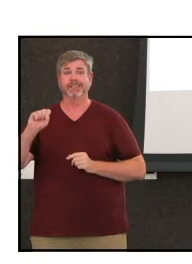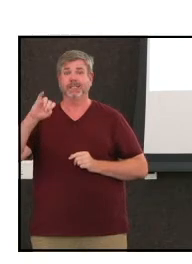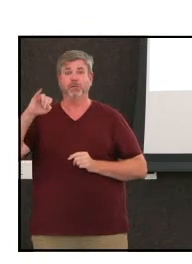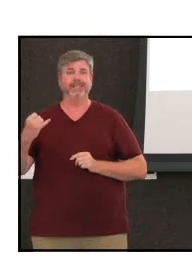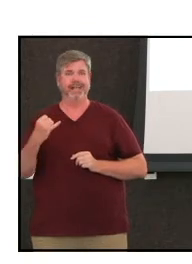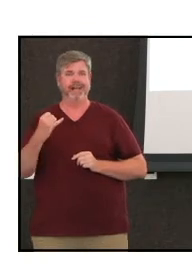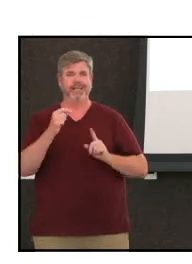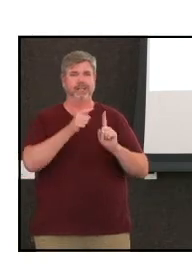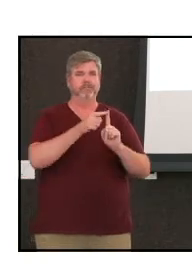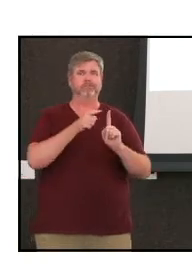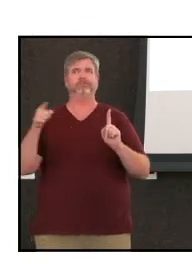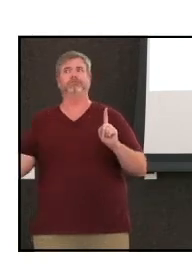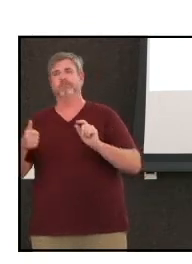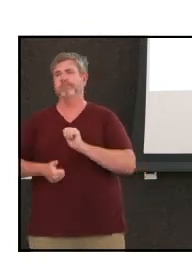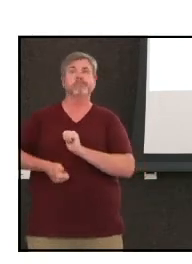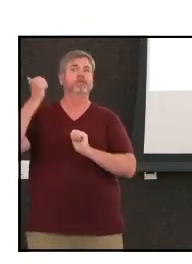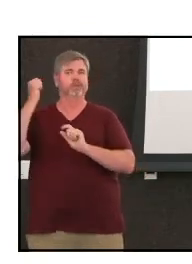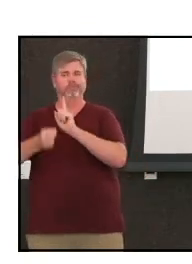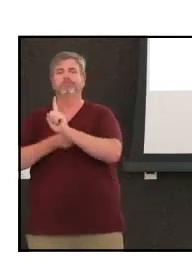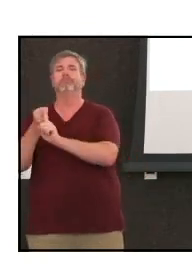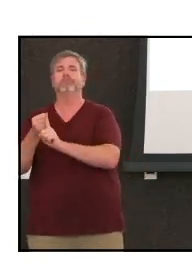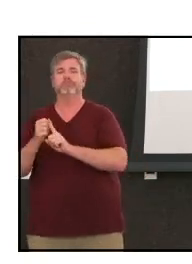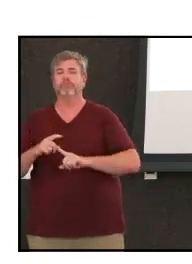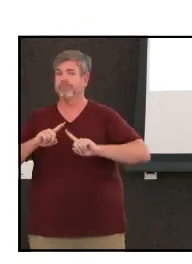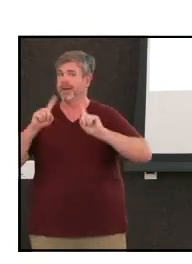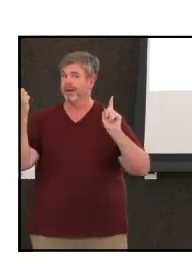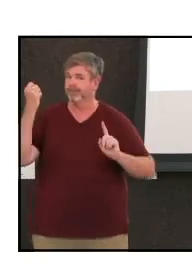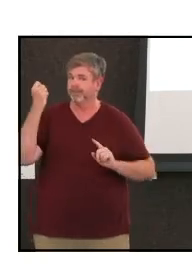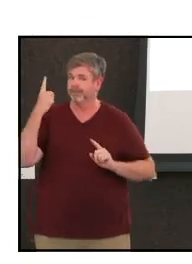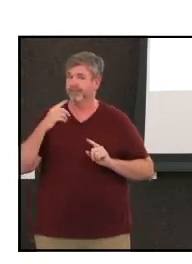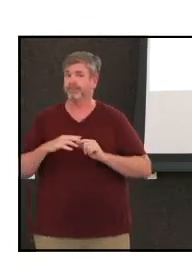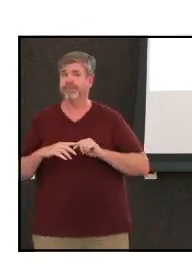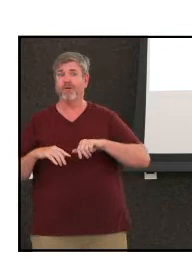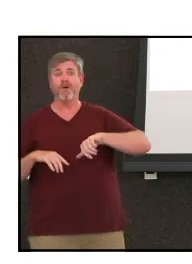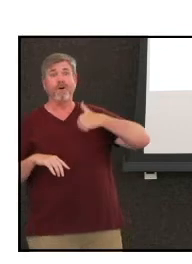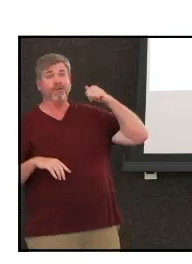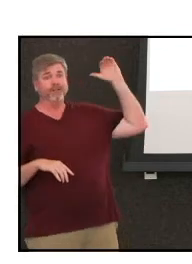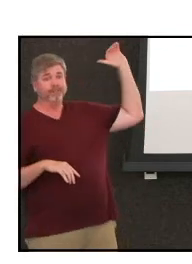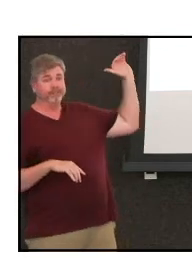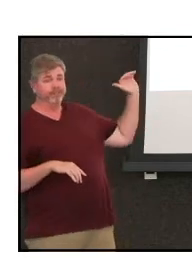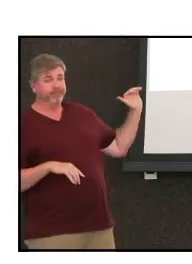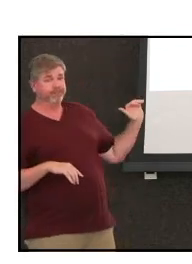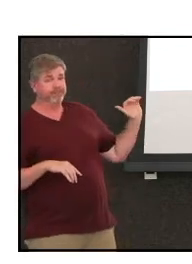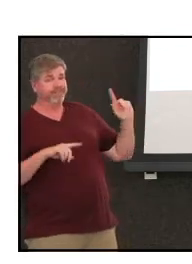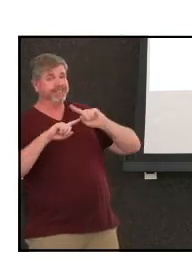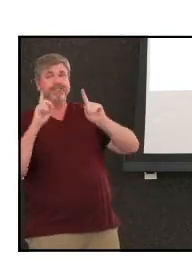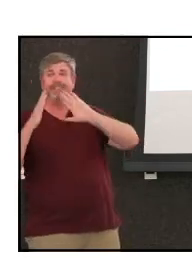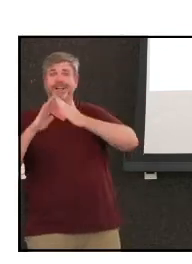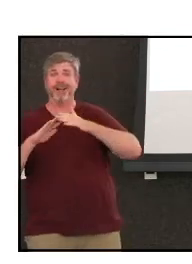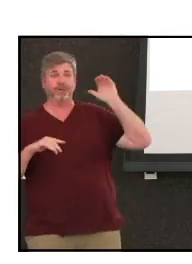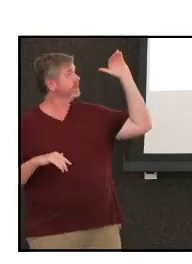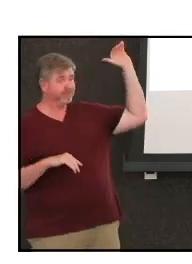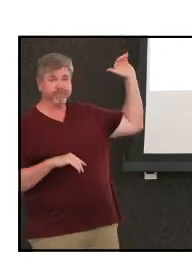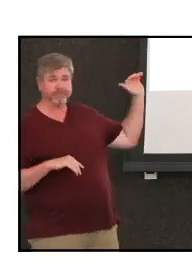most. But the real takeaway here is that nearly every municipality in our county, nearly every